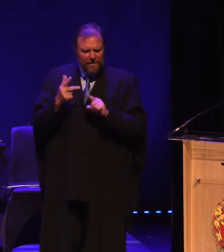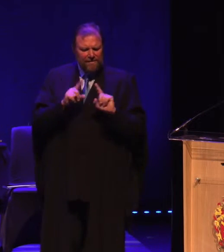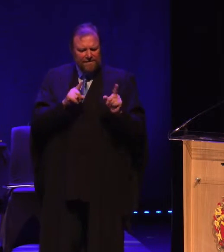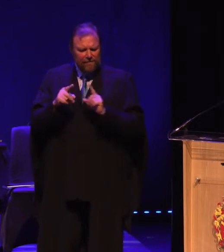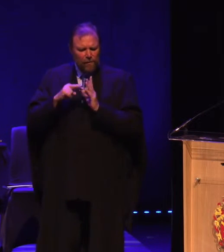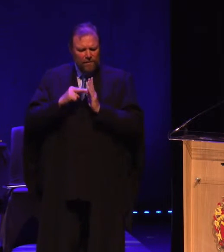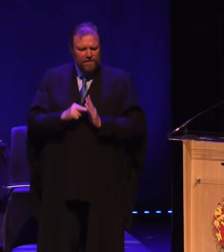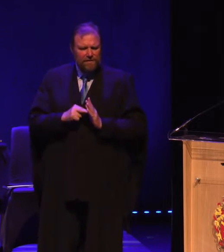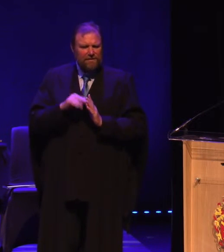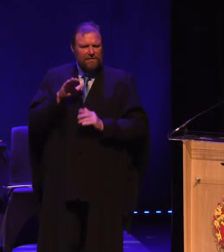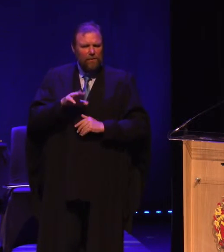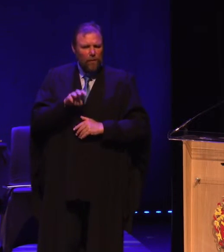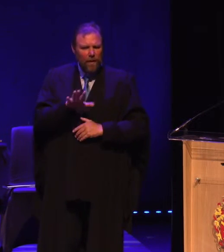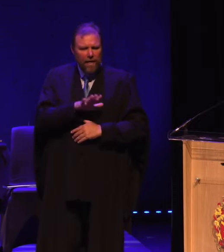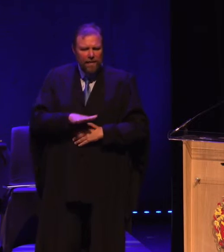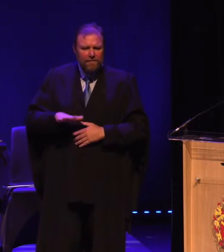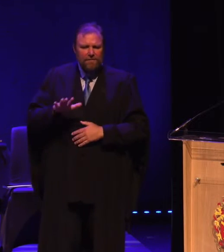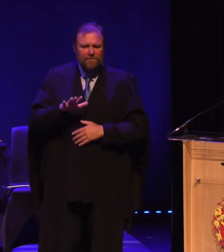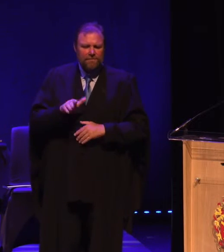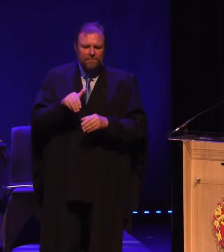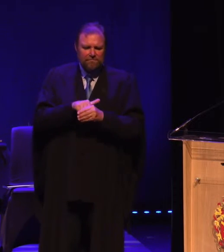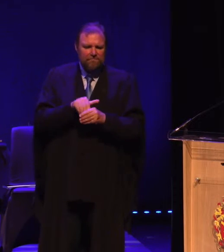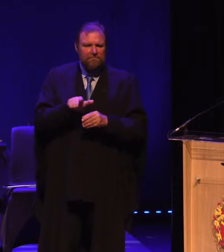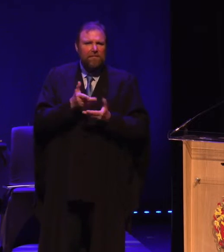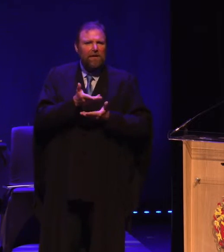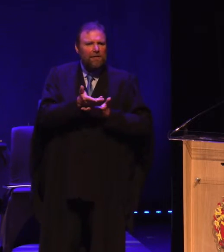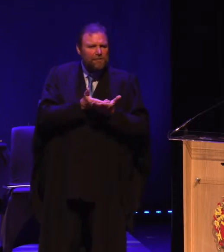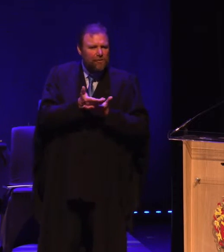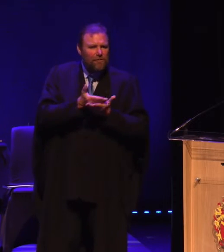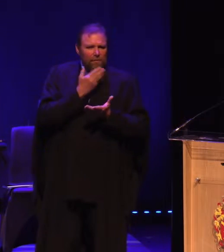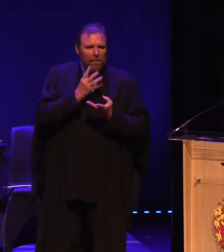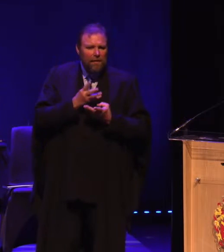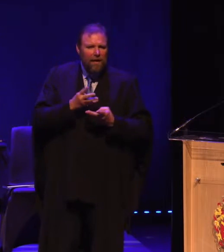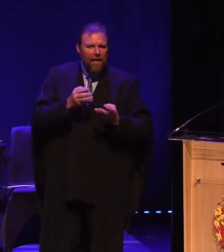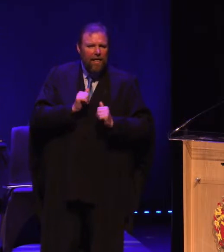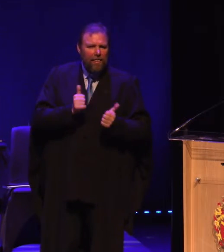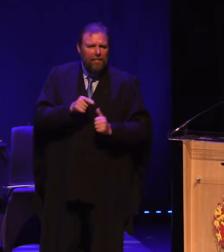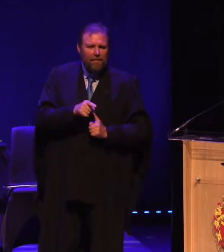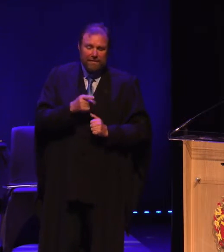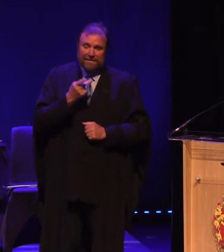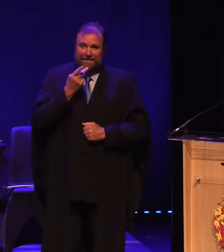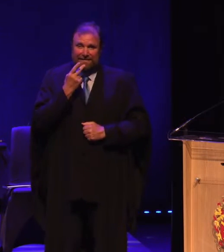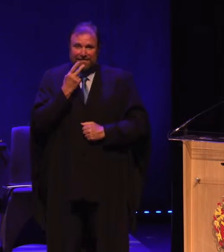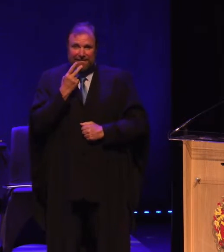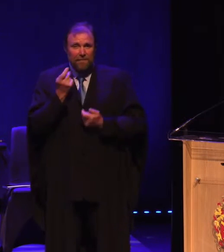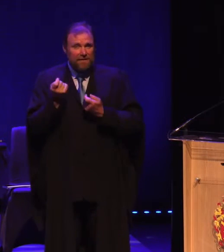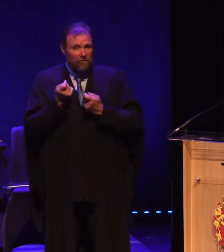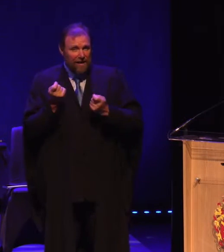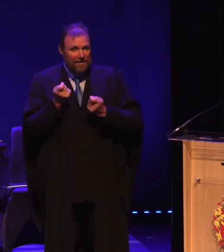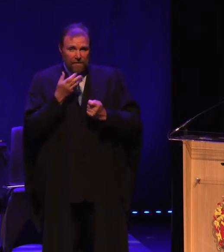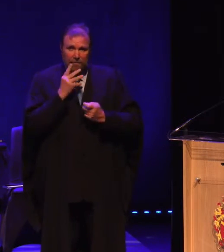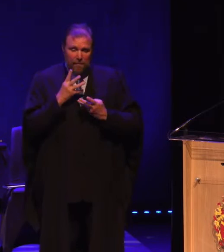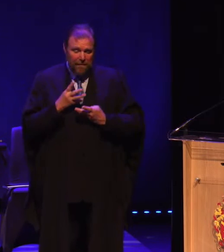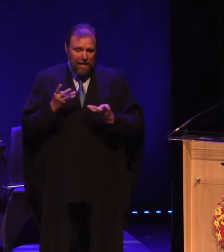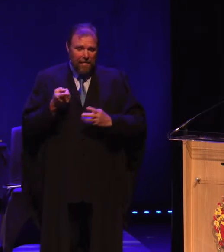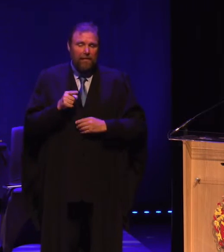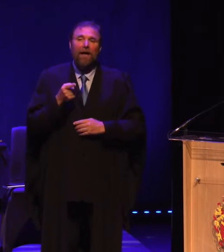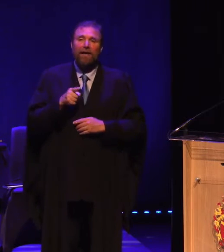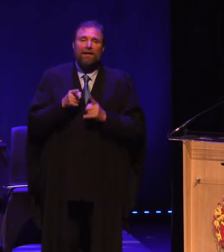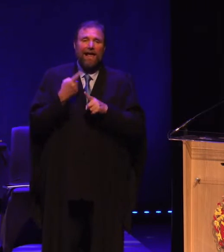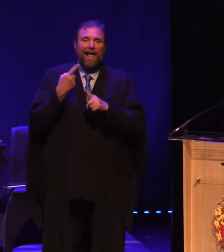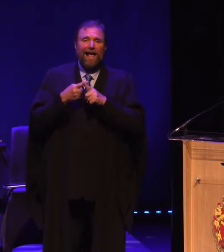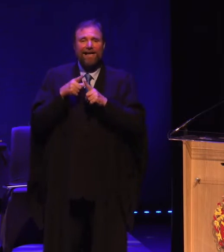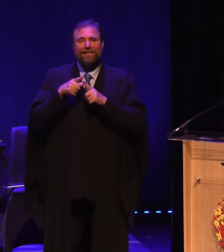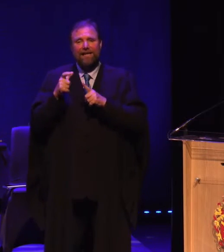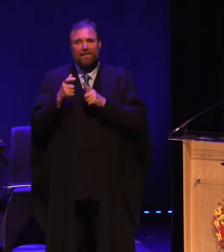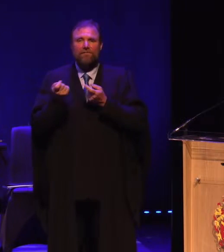Wales. These roles have included being a consultant in public health, a deputy director of public health, and an executive director of